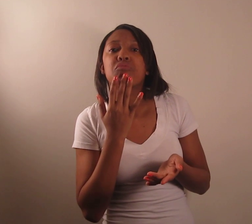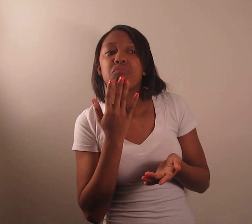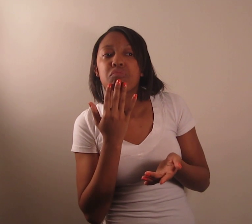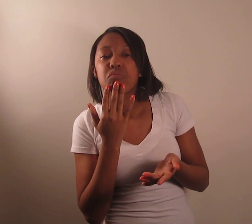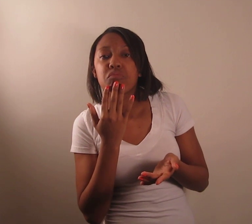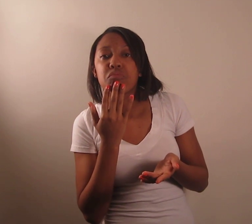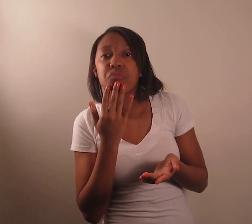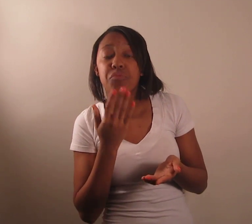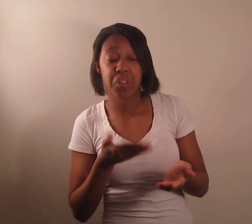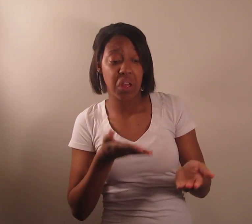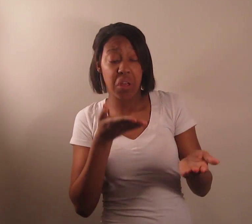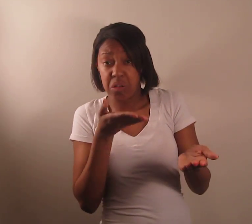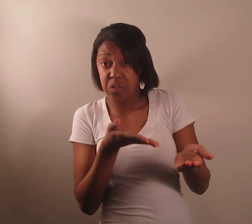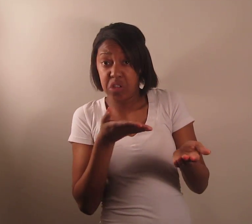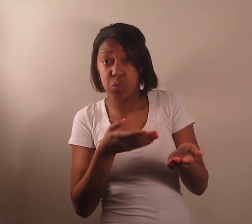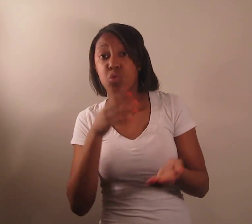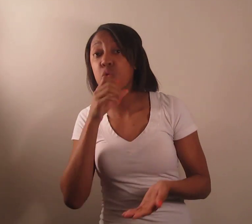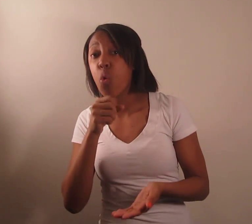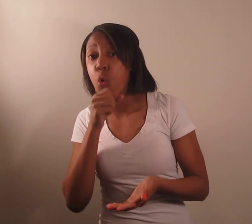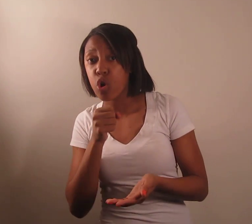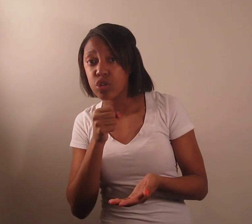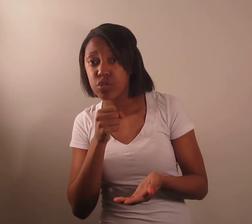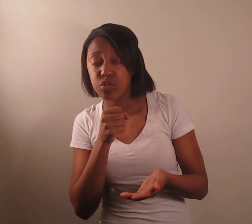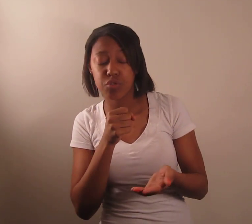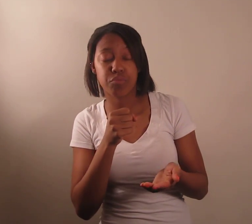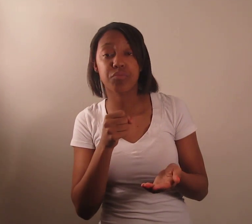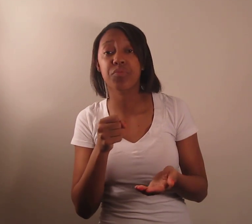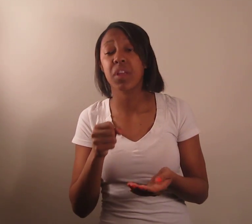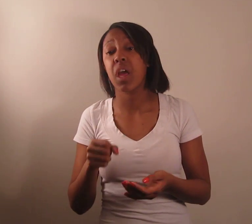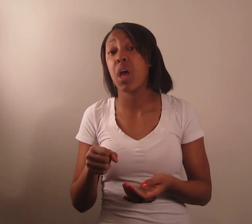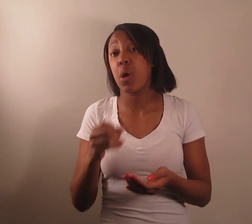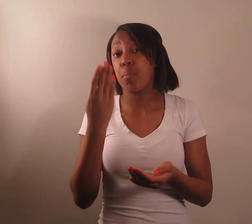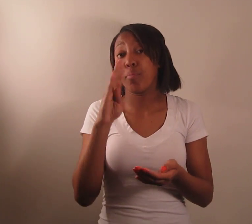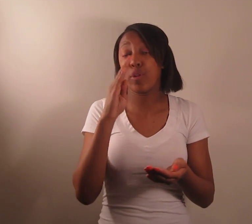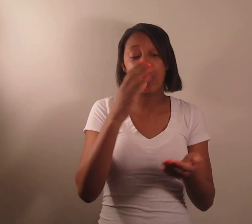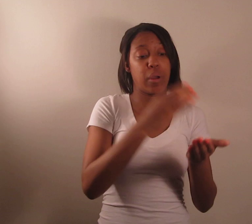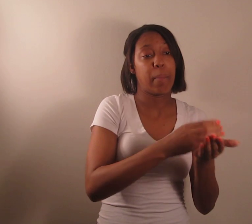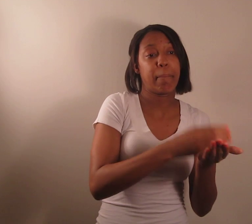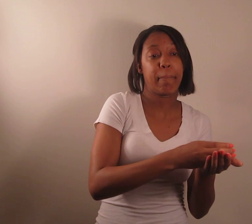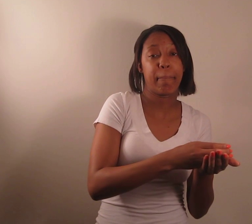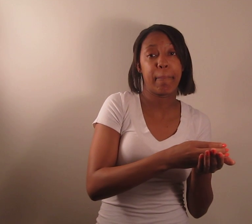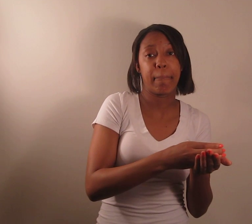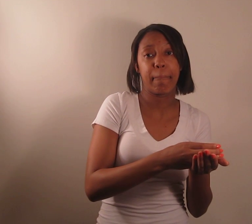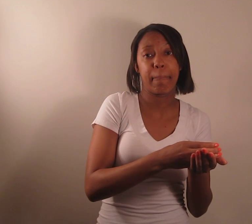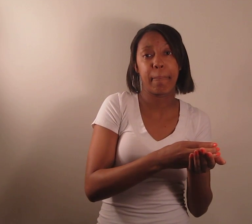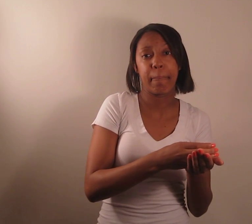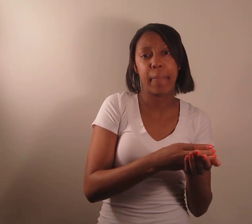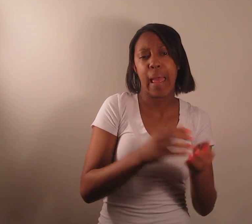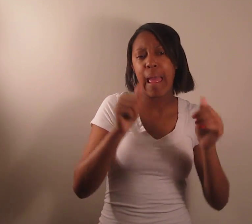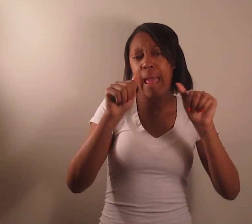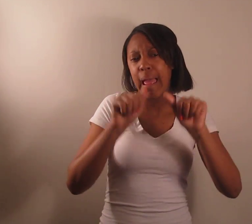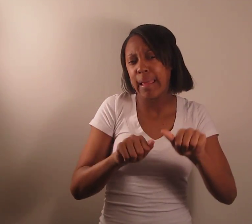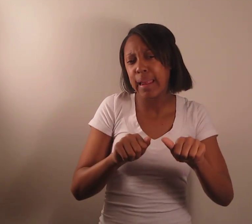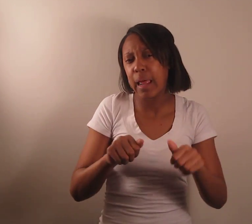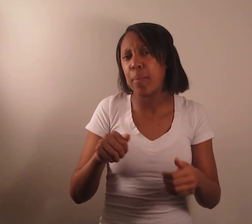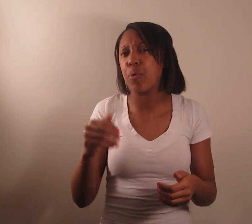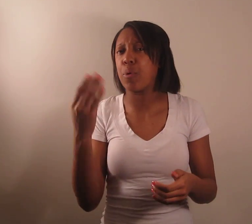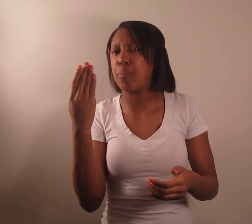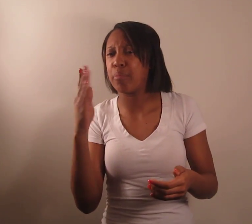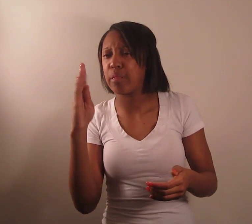one is an orange color, and I picked up the blue cup. Am I going to put any of the blue stuff inside this orange cup, do you think?